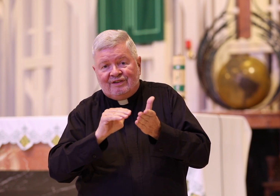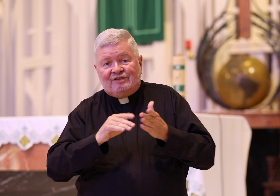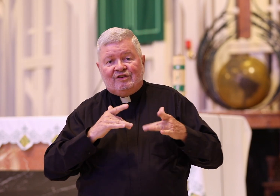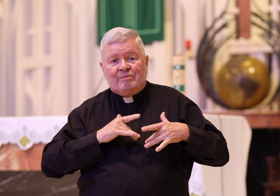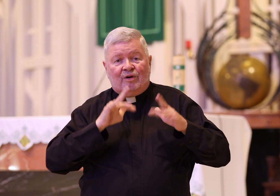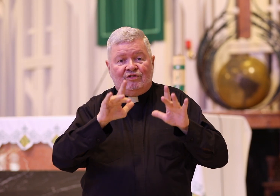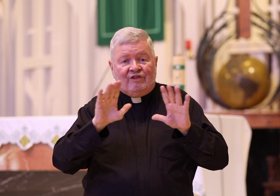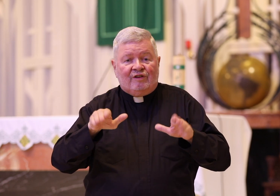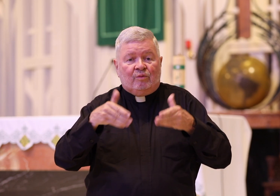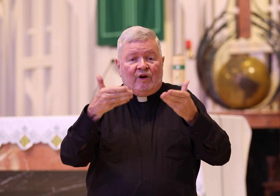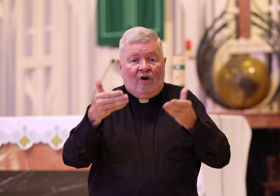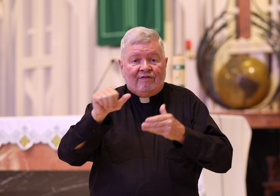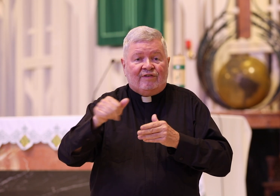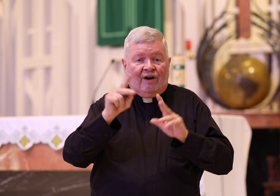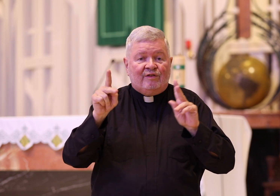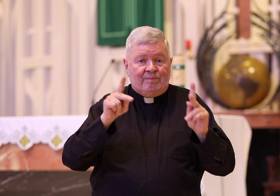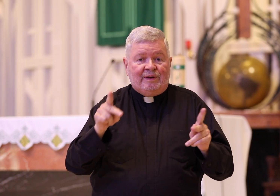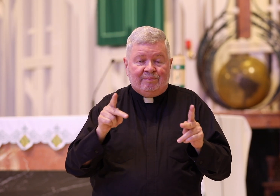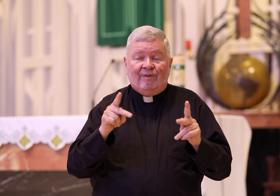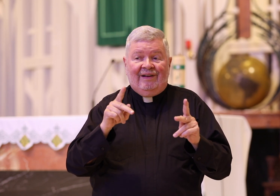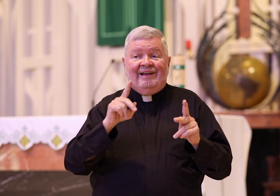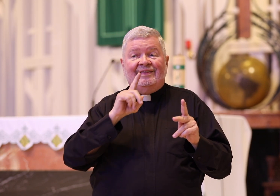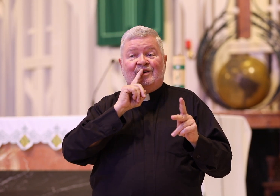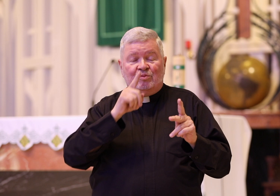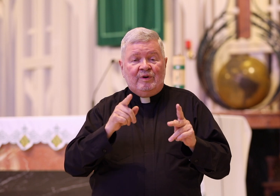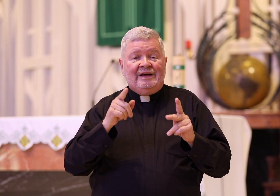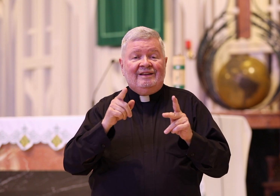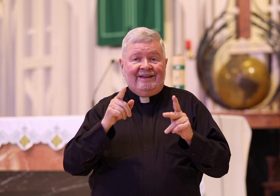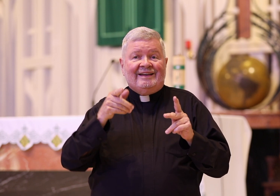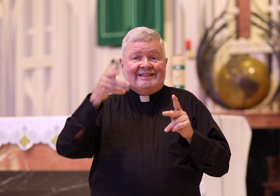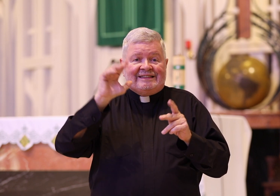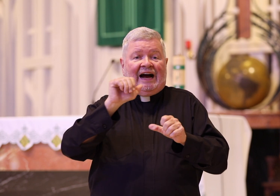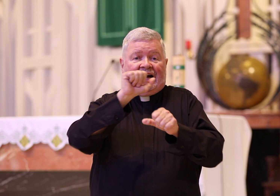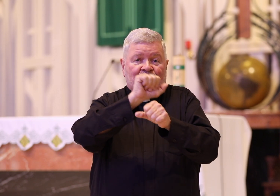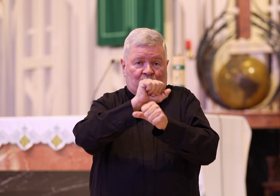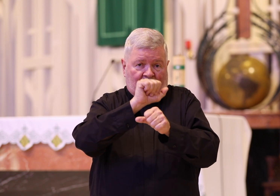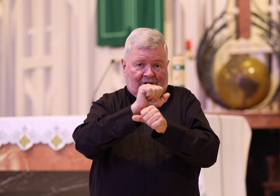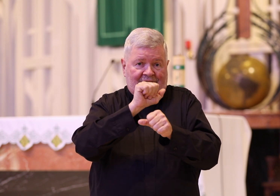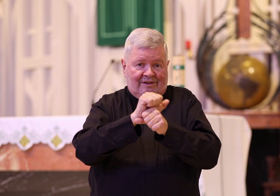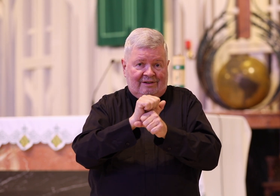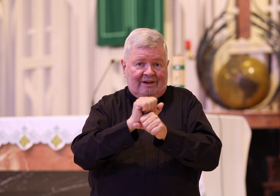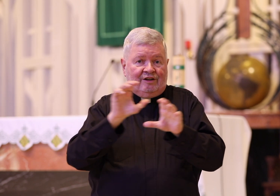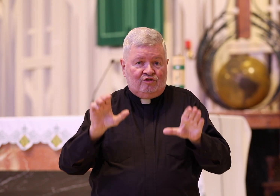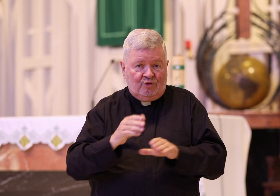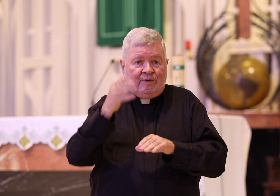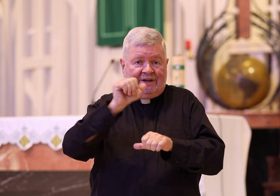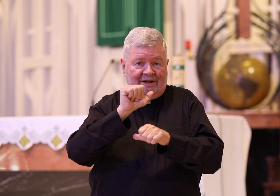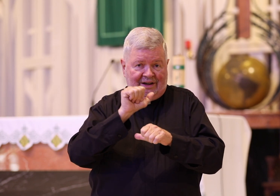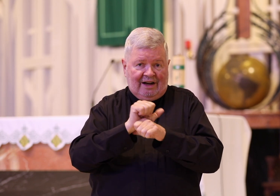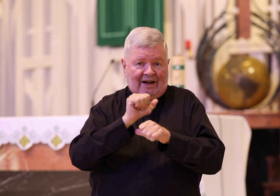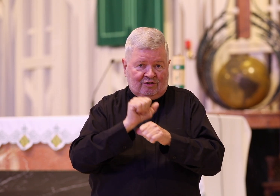forgiveness and mercy that we offer other people that really is God's work and doing God's